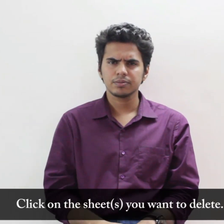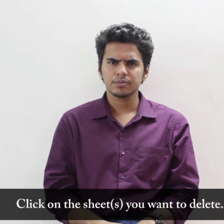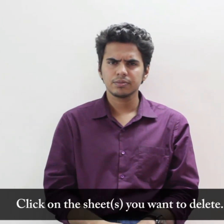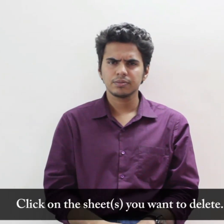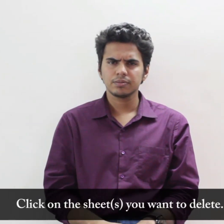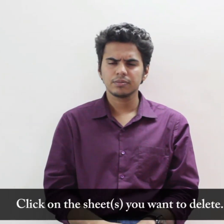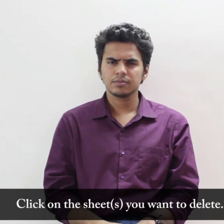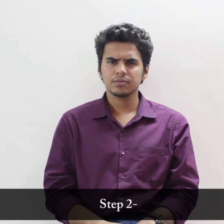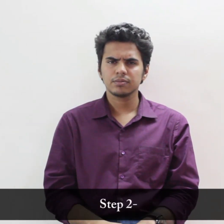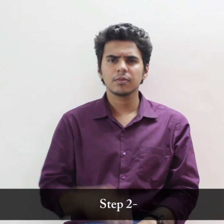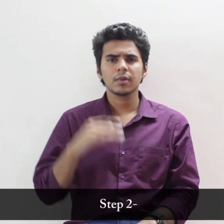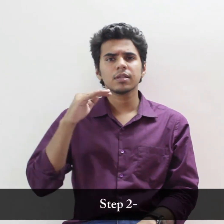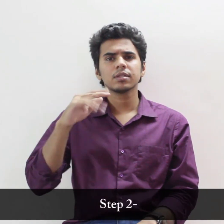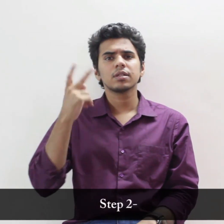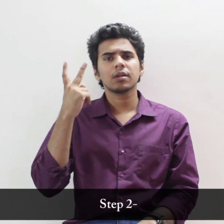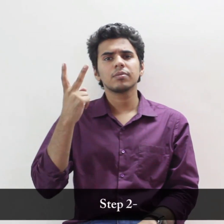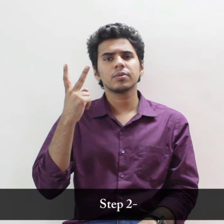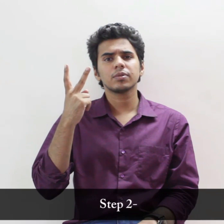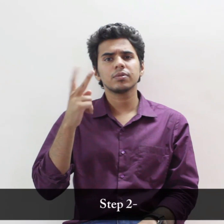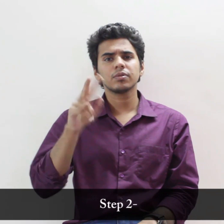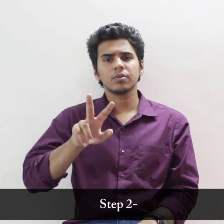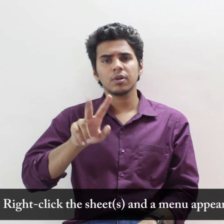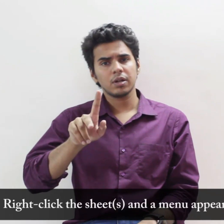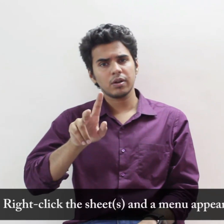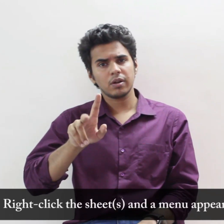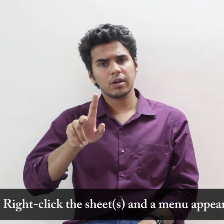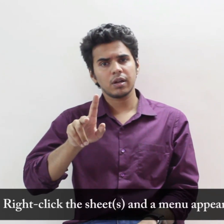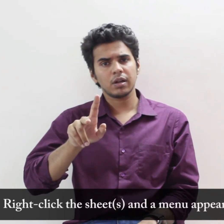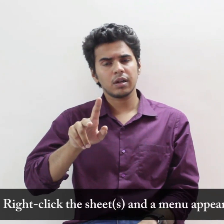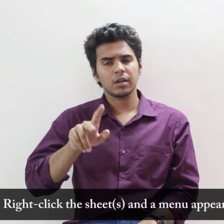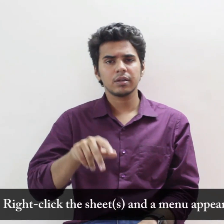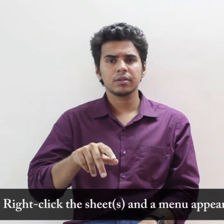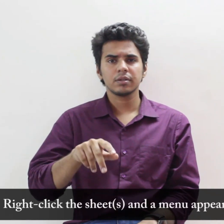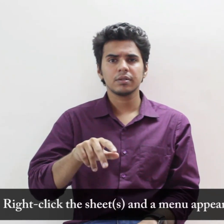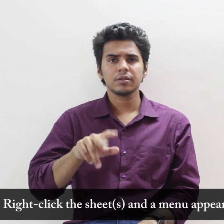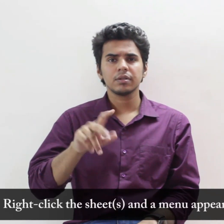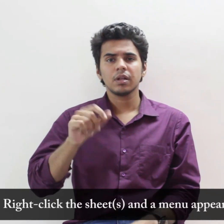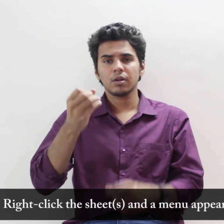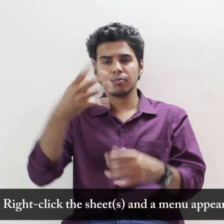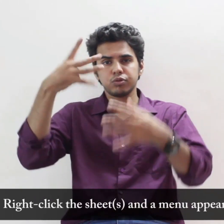Step 2. Right-click the sheets and the menu appears.